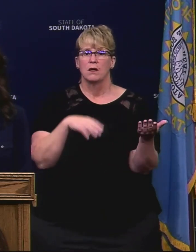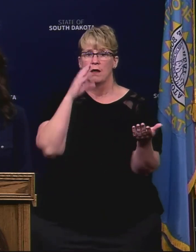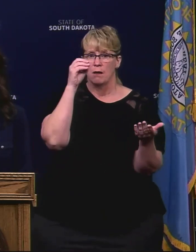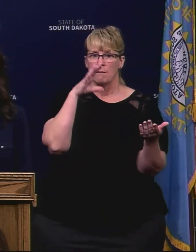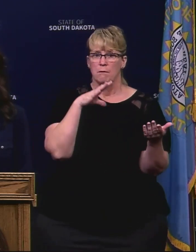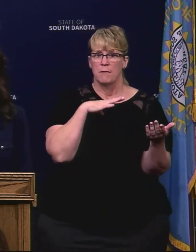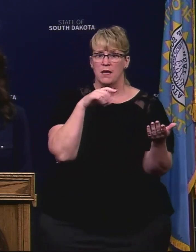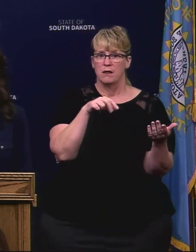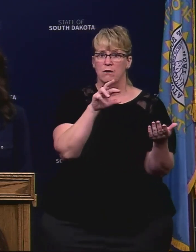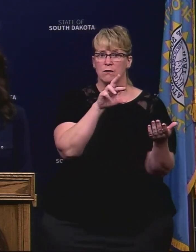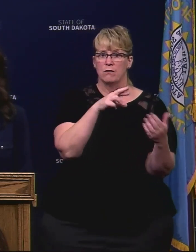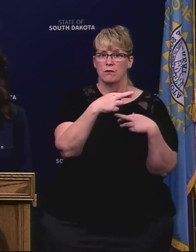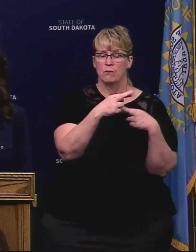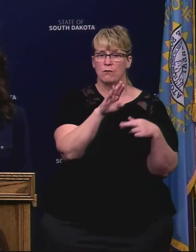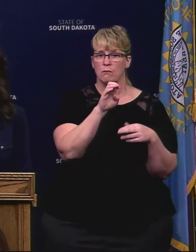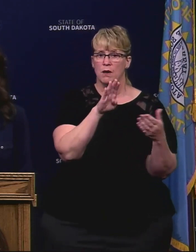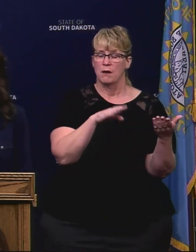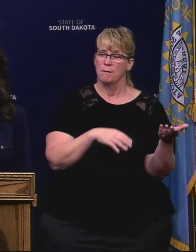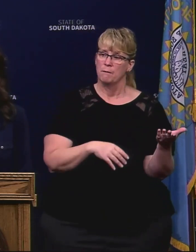Bob Mercer, Colorado News.